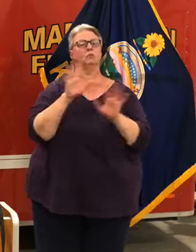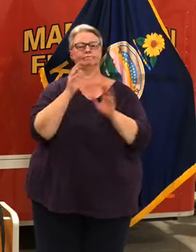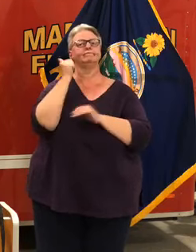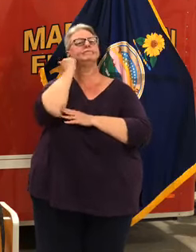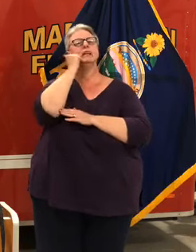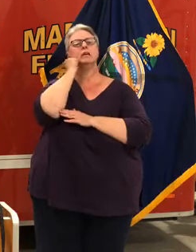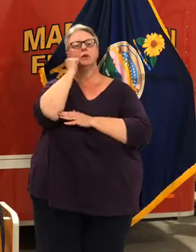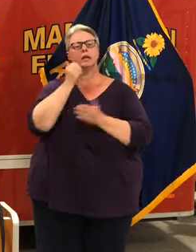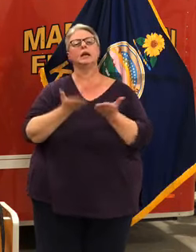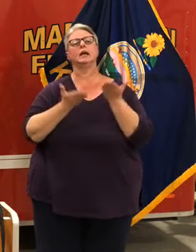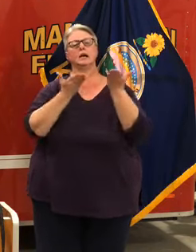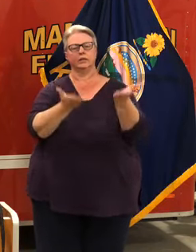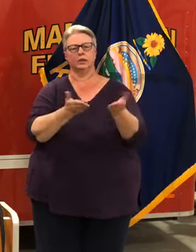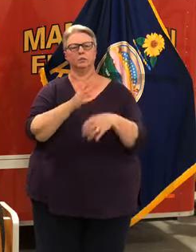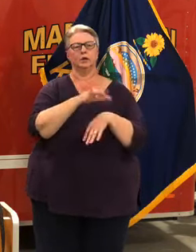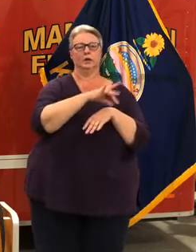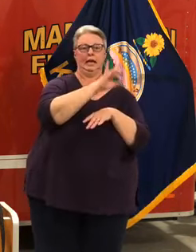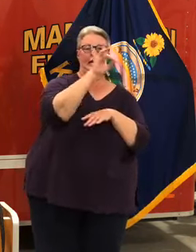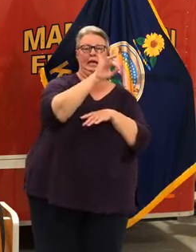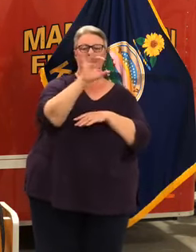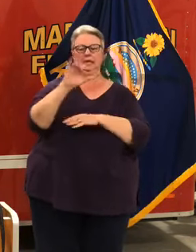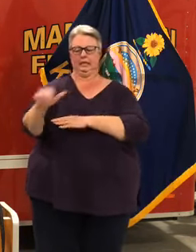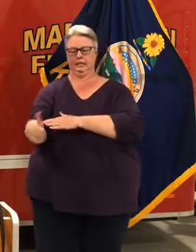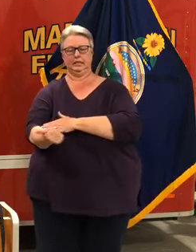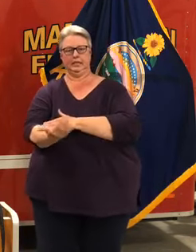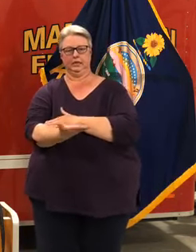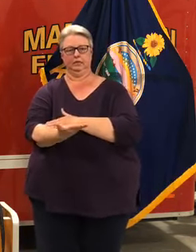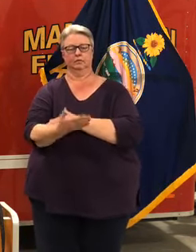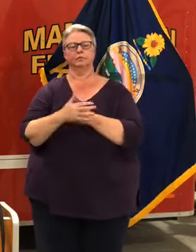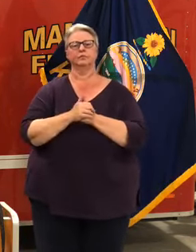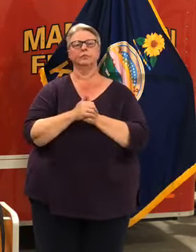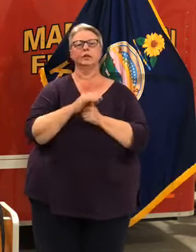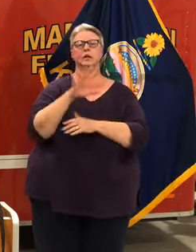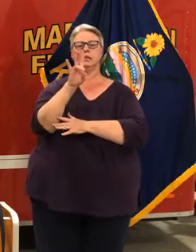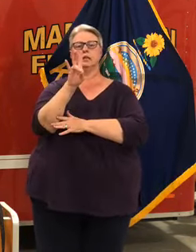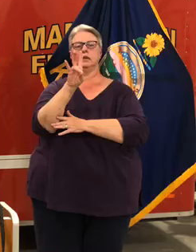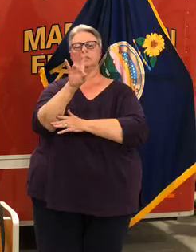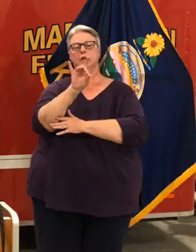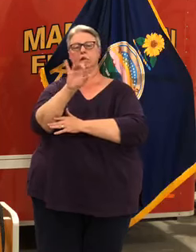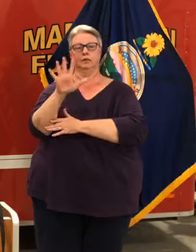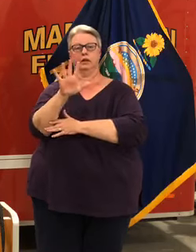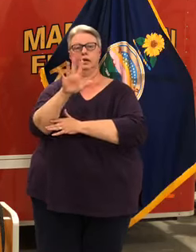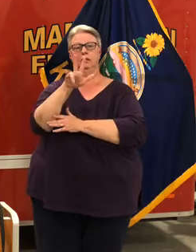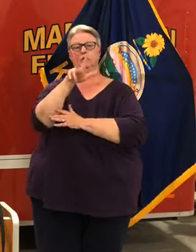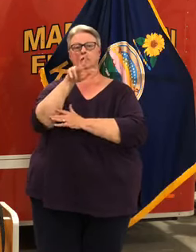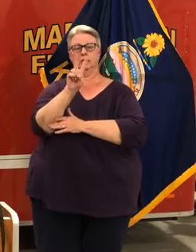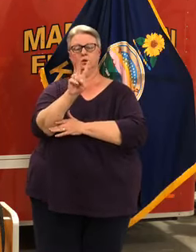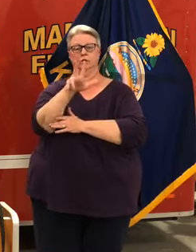every day, 8 a.m. until 10 p.m. Again, that number is